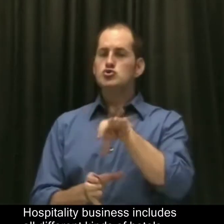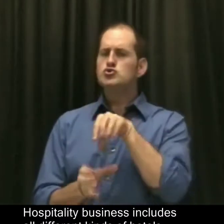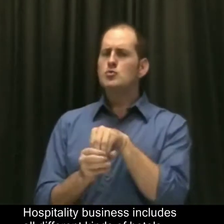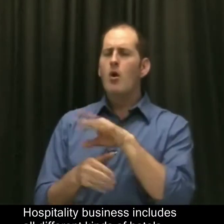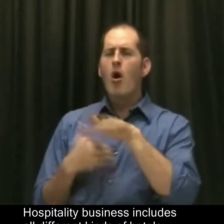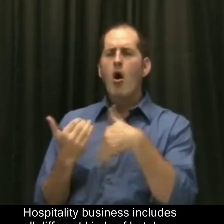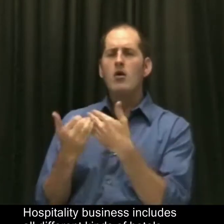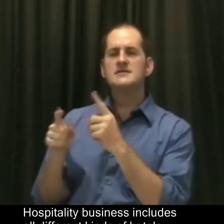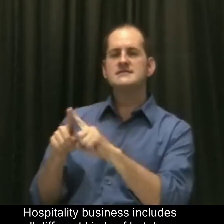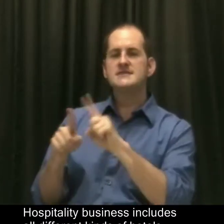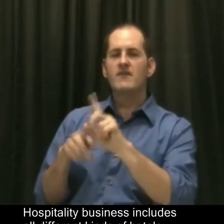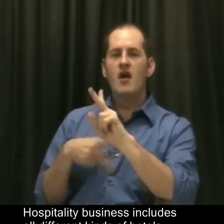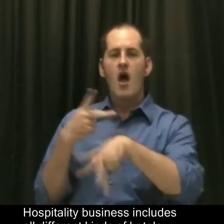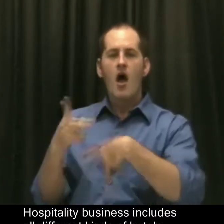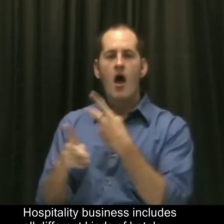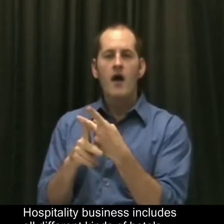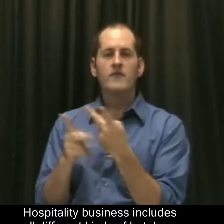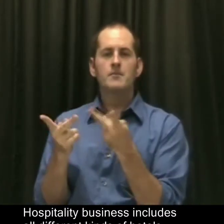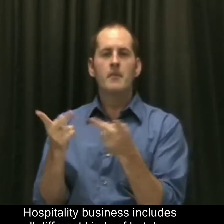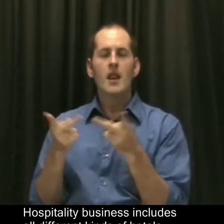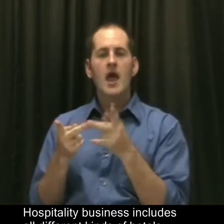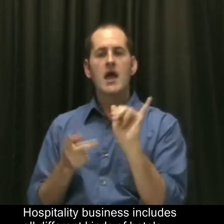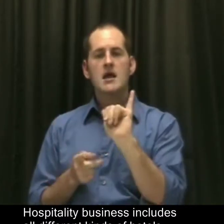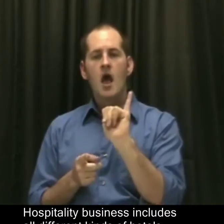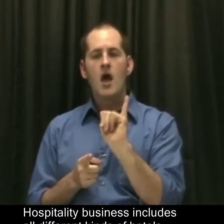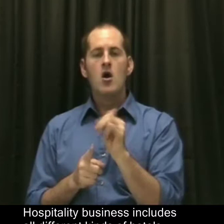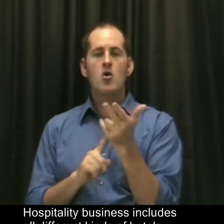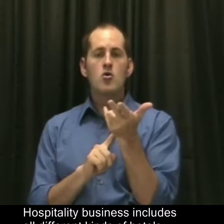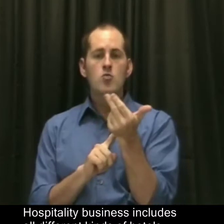Hospitality businesses include all different kinds of hotels,